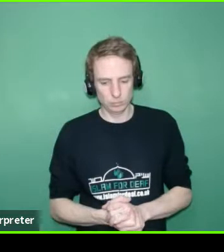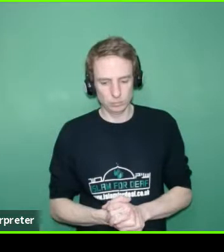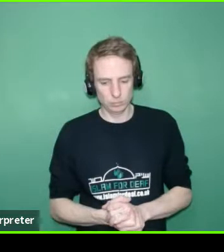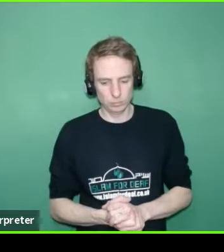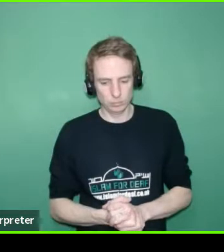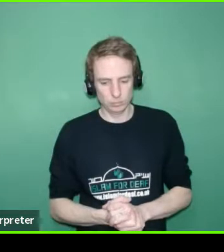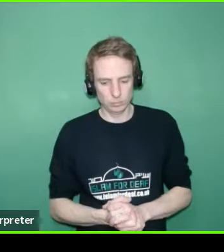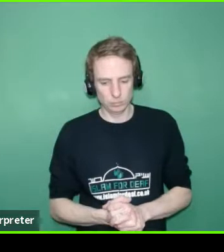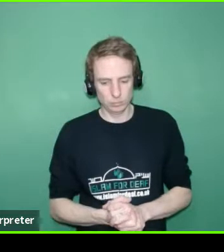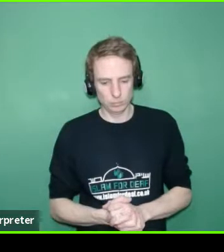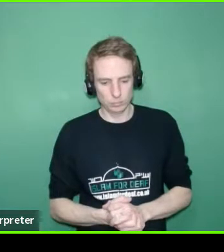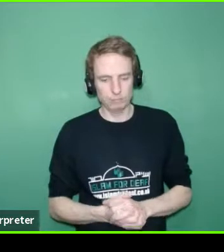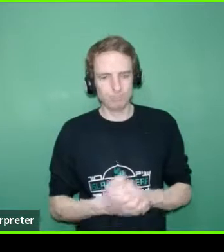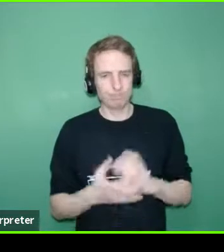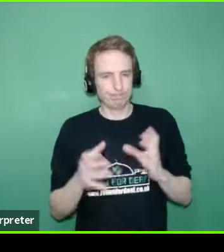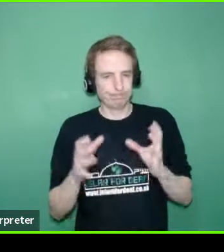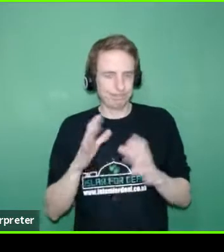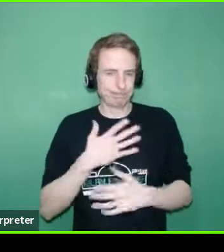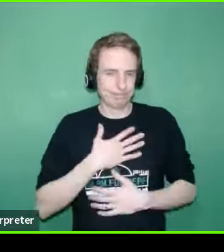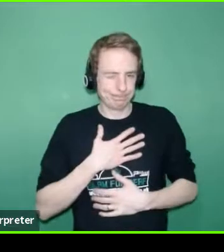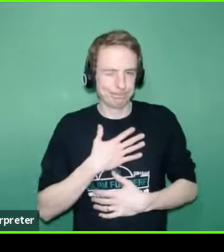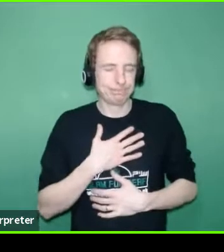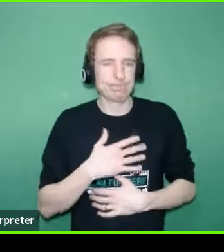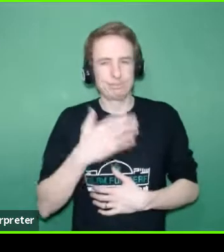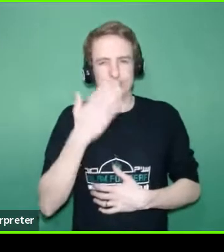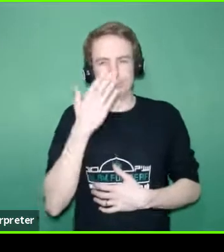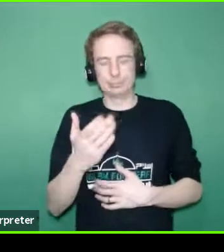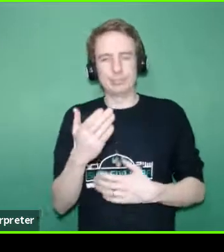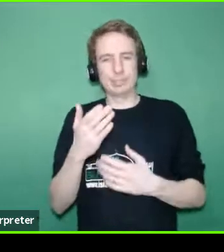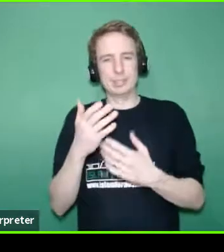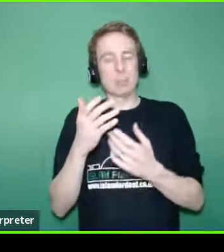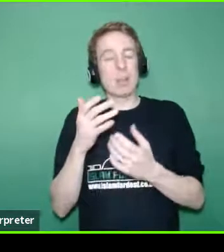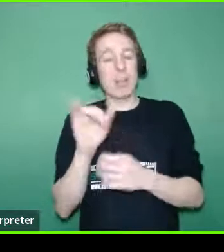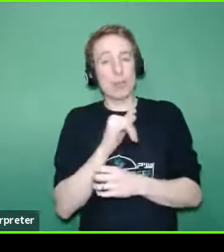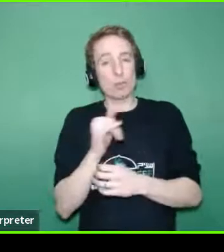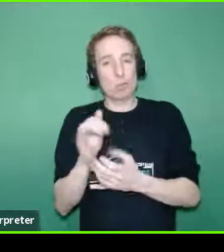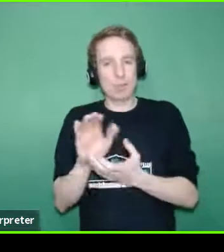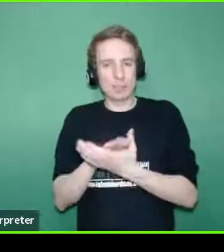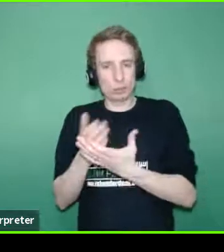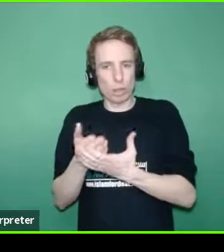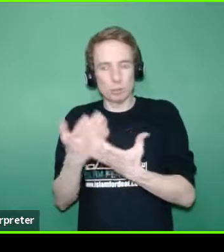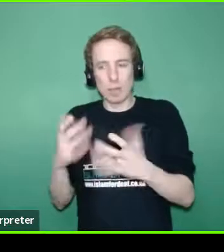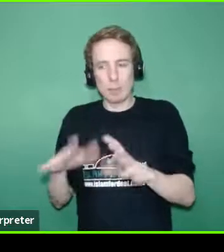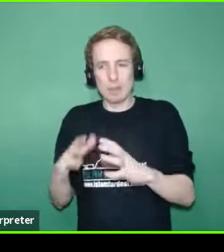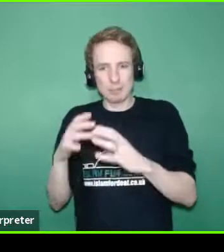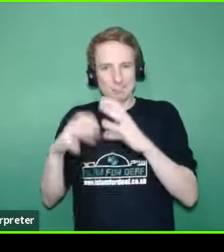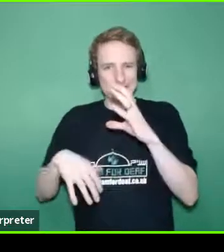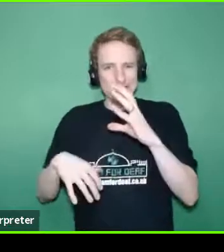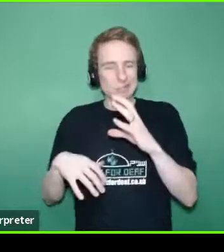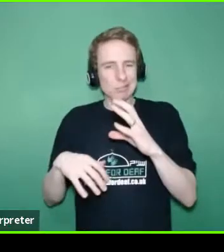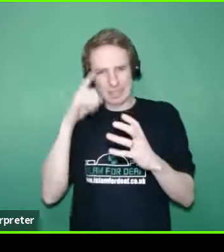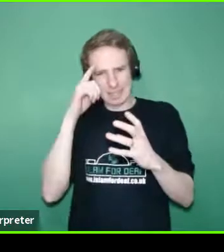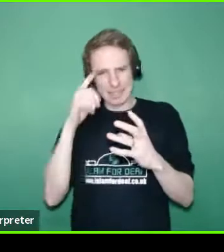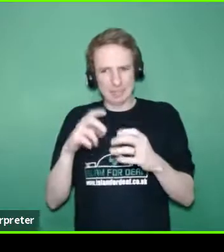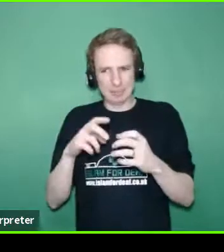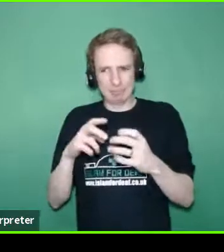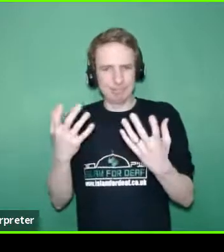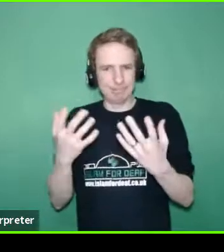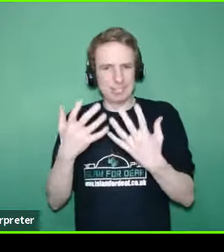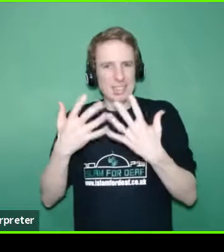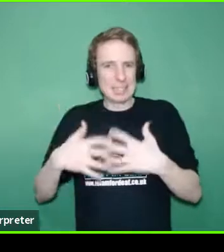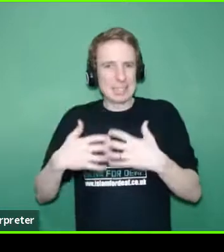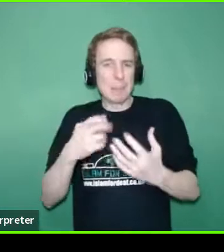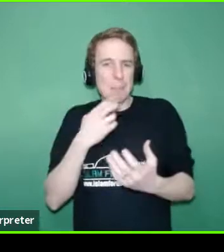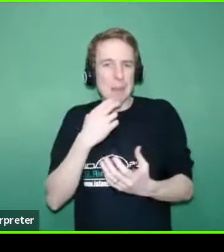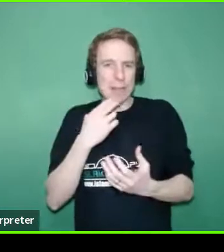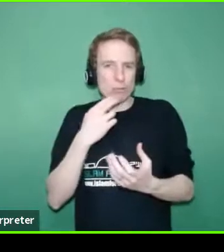just come off. So I'm just checking now to see what